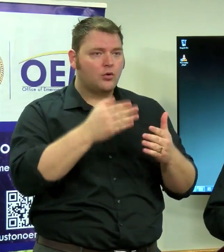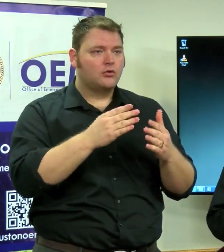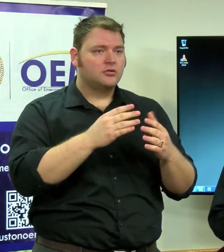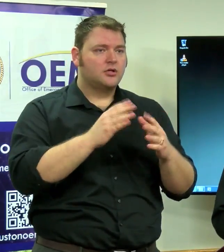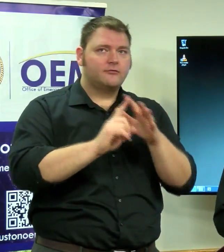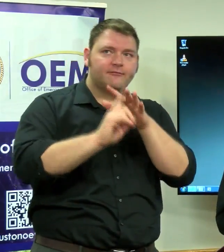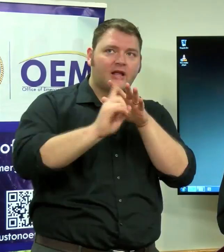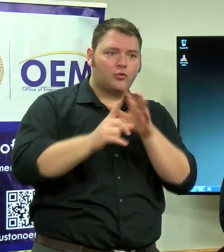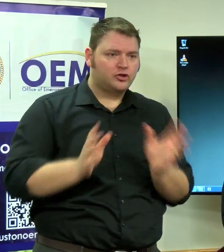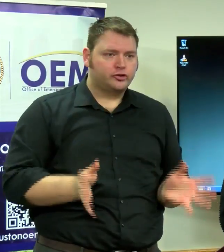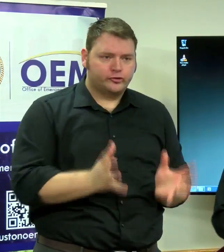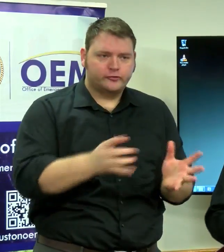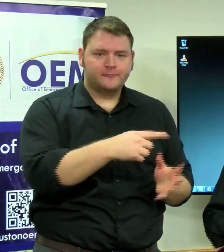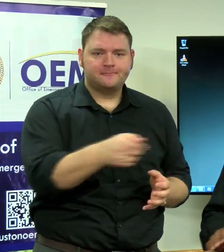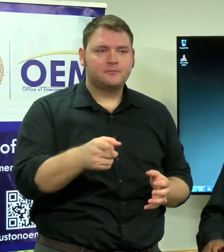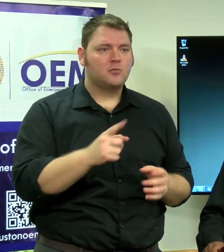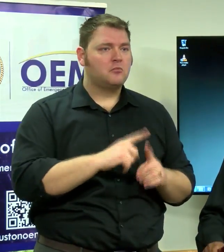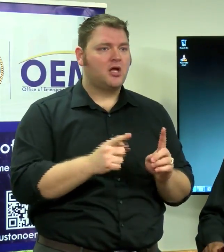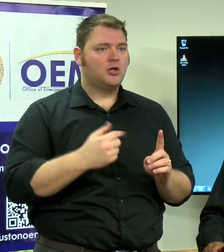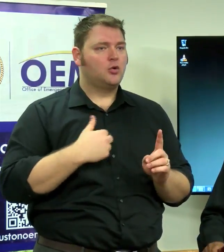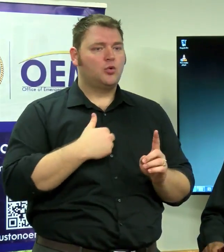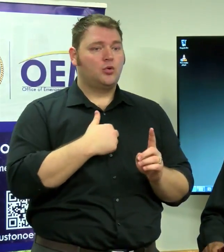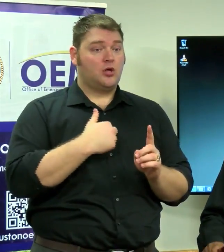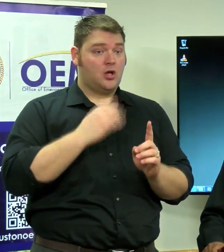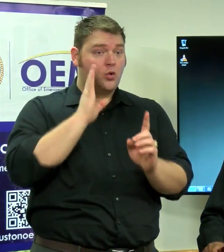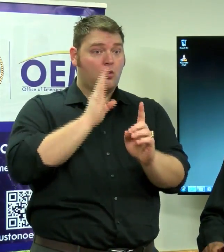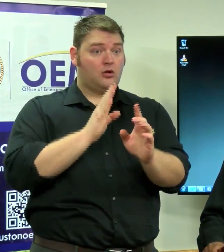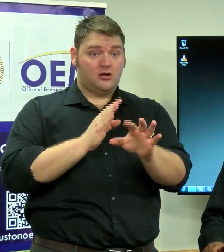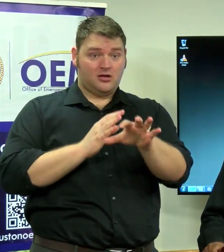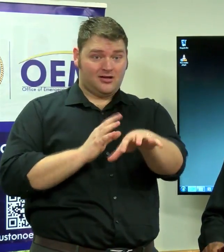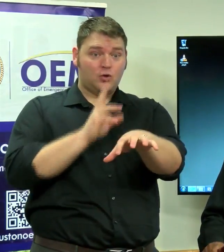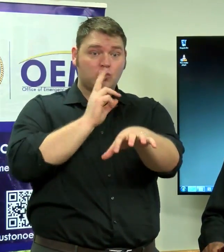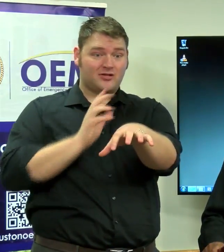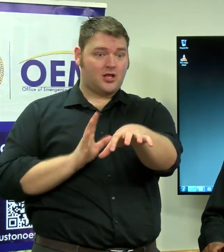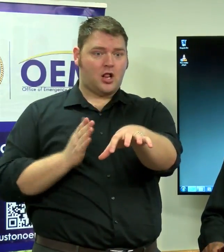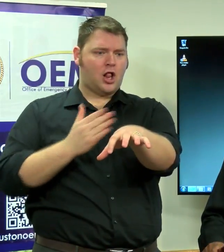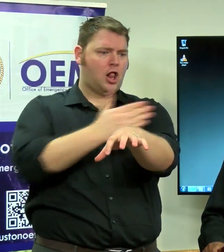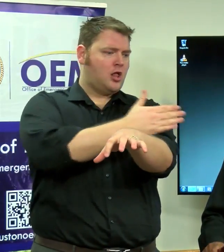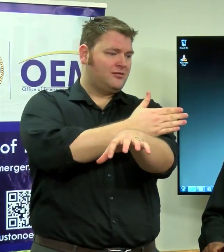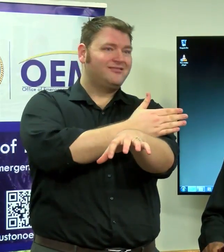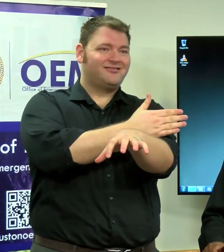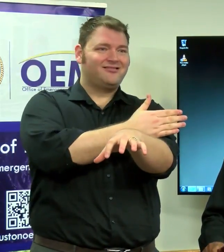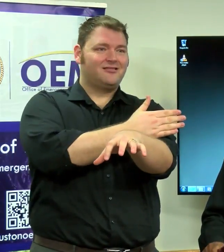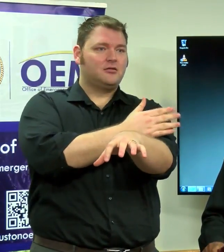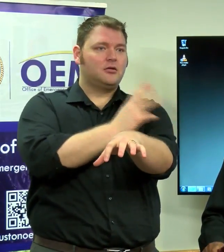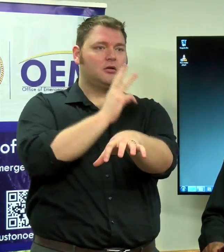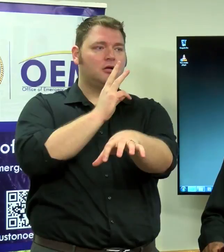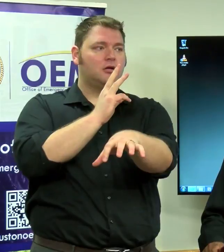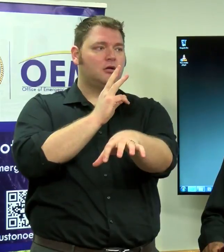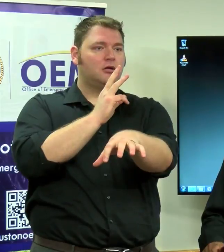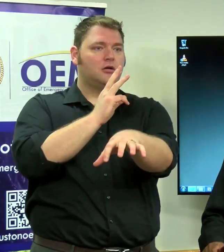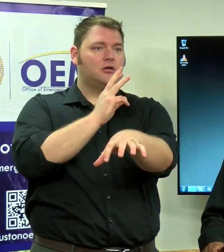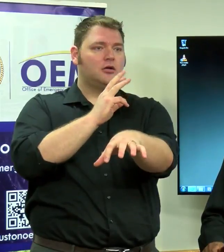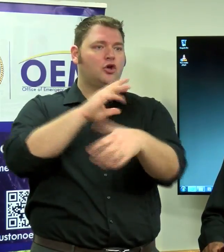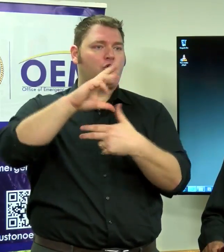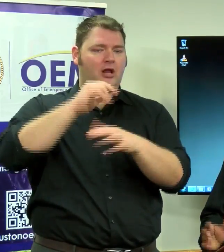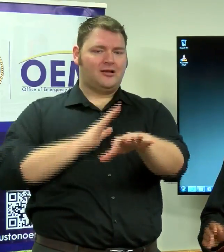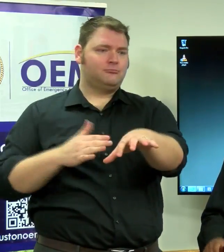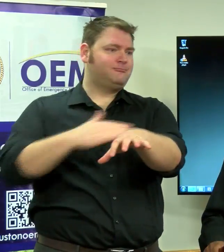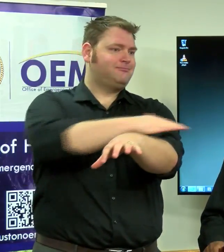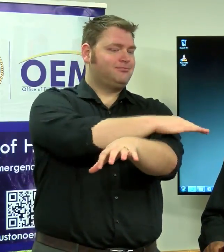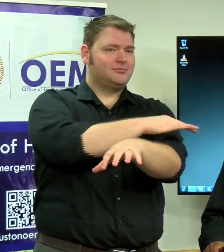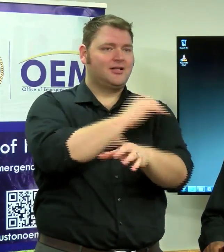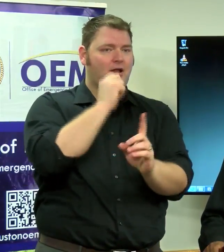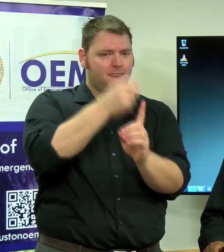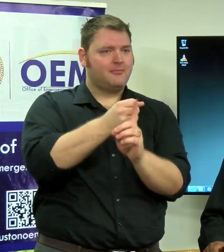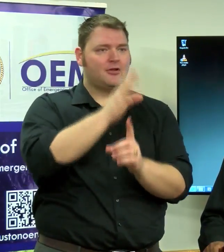were not in the direct path when it turns out to be. We were not. If you can recall the last time that we evacuated, and I'm told, you can